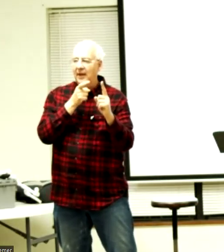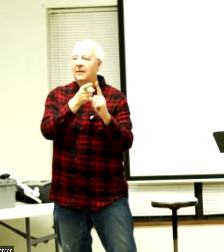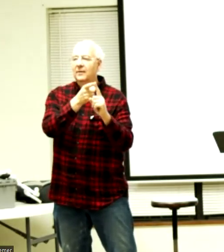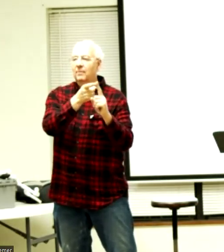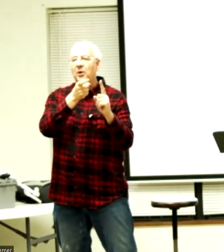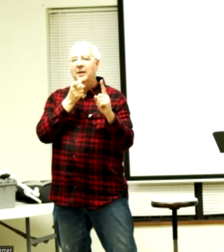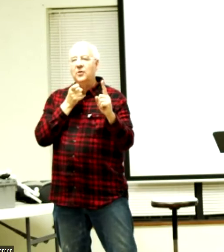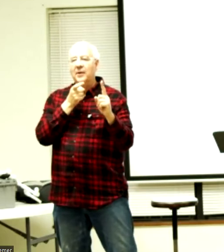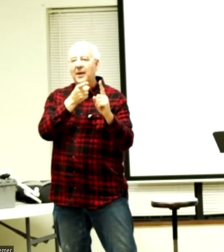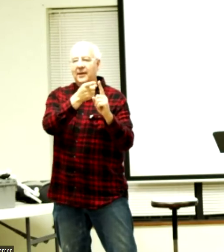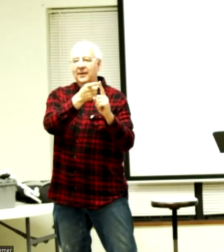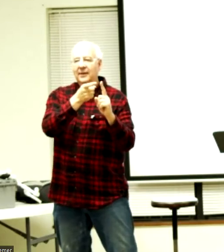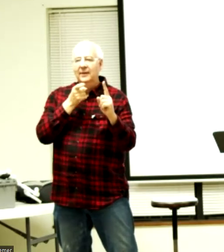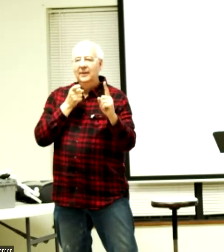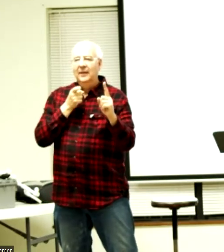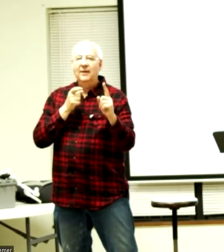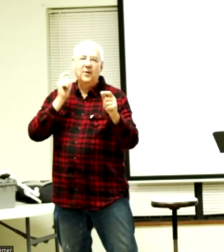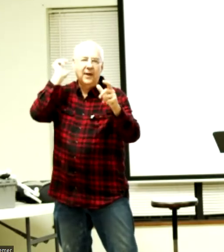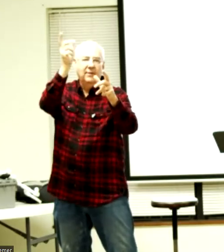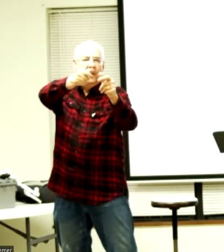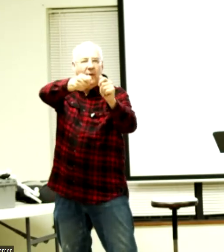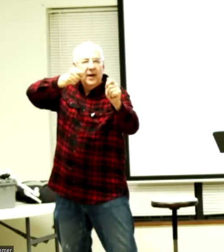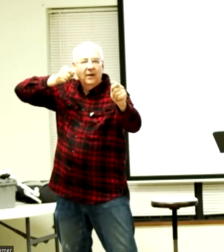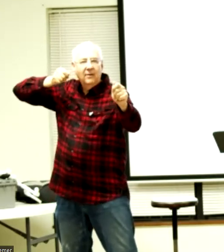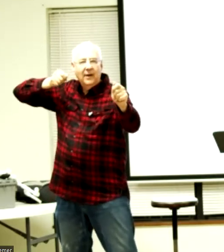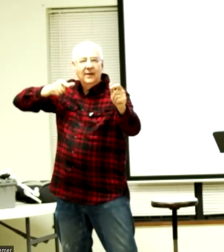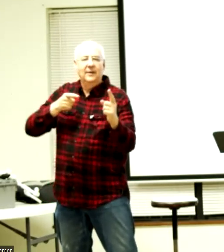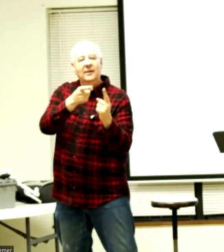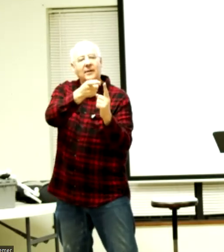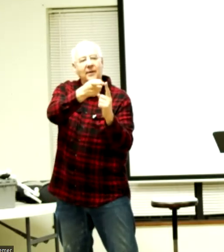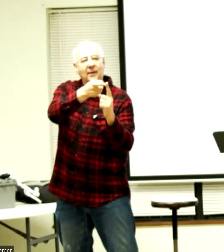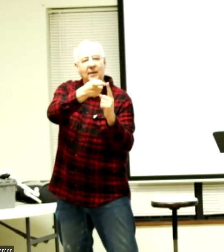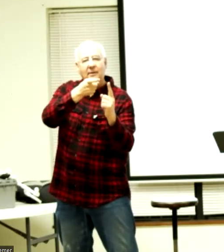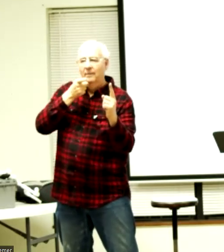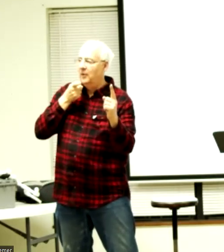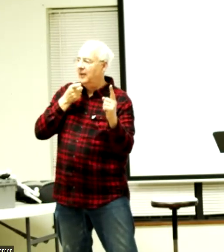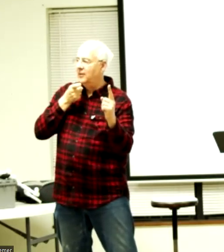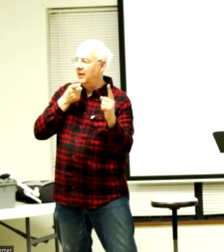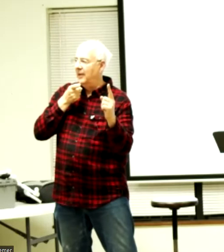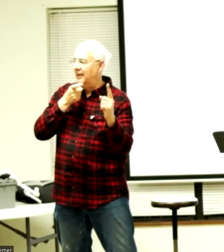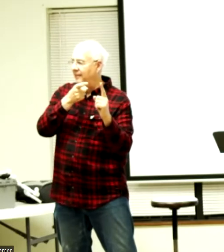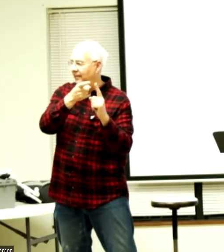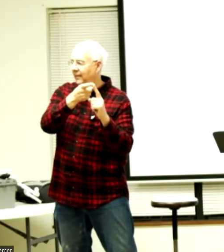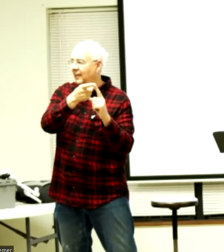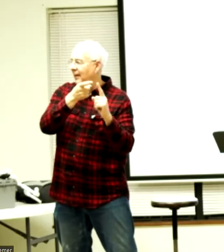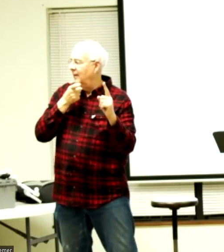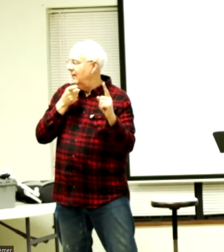Okay, pulling a string back. Like if you think of a bow and arrow, right? Pulling a string back.